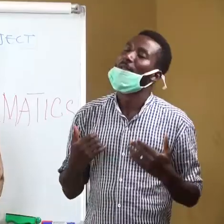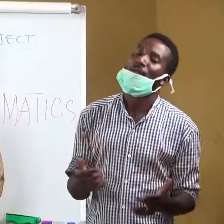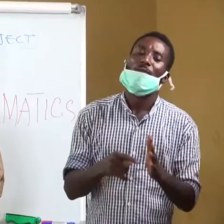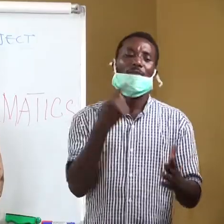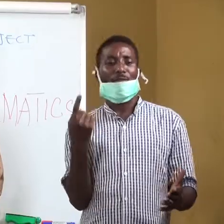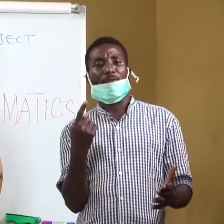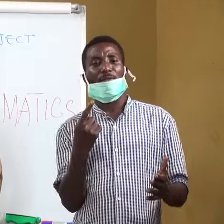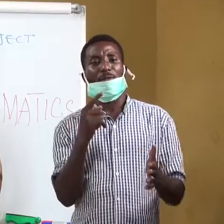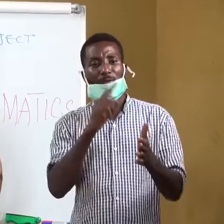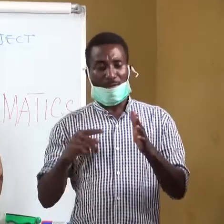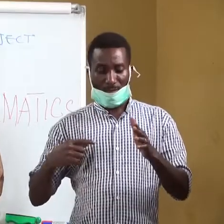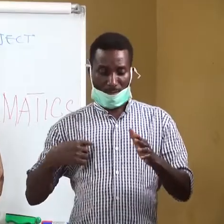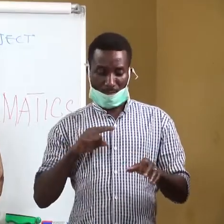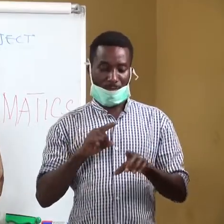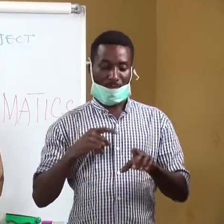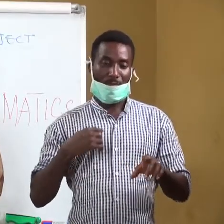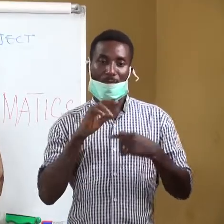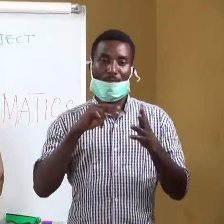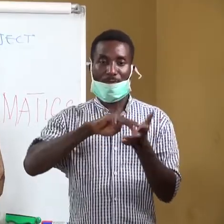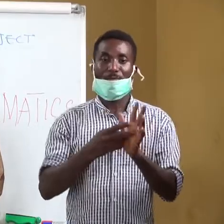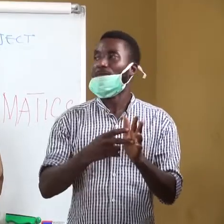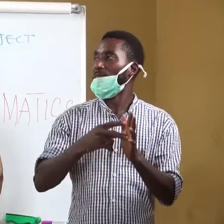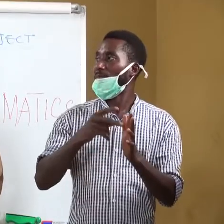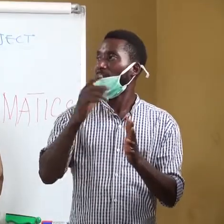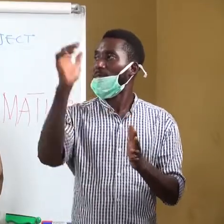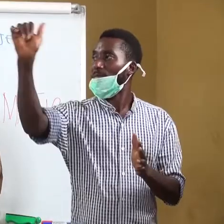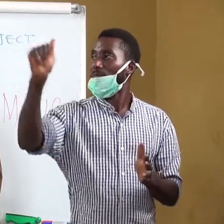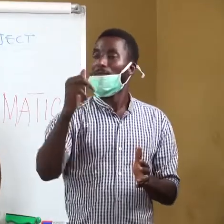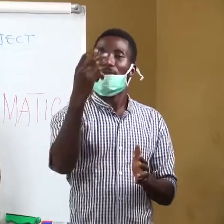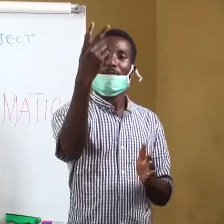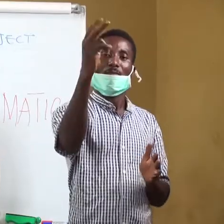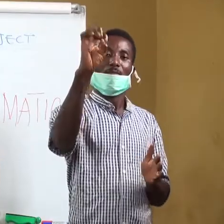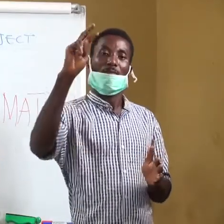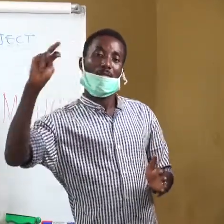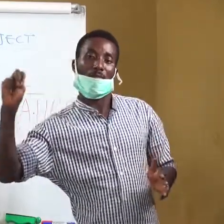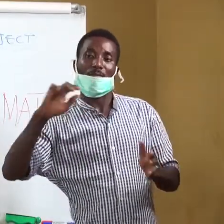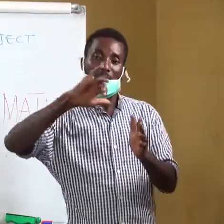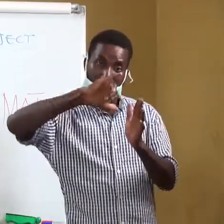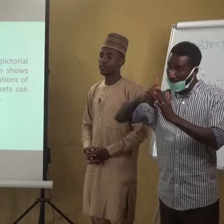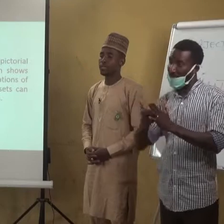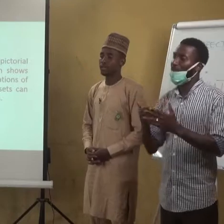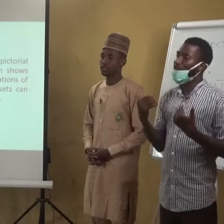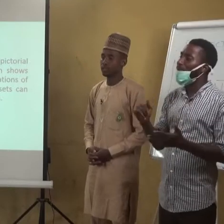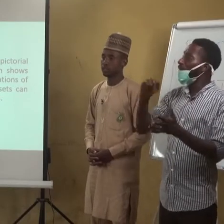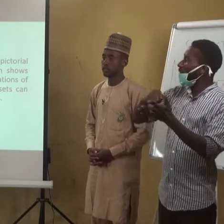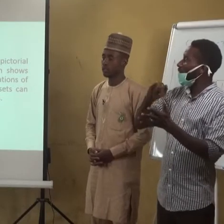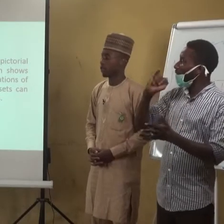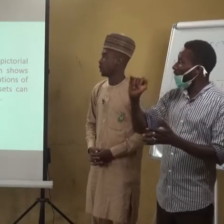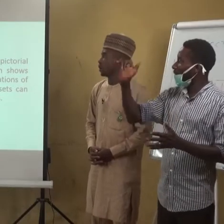First, what do you mean by a Venn diagram? We said a Venn diagram is a geometrical